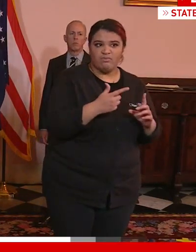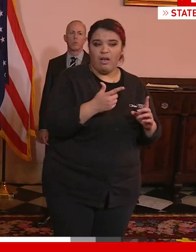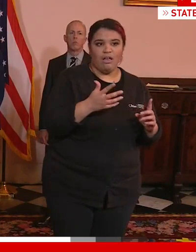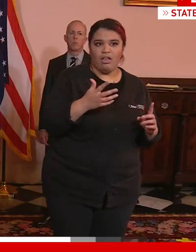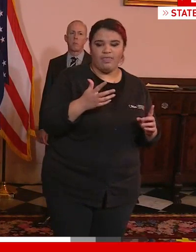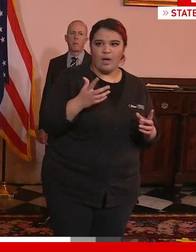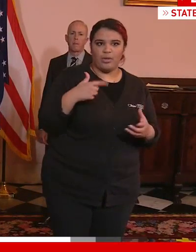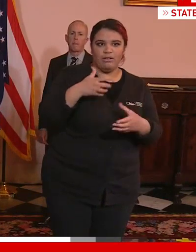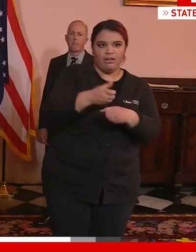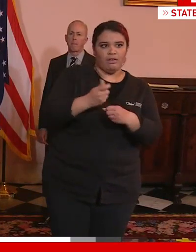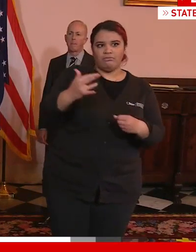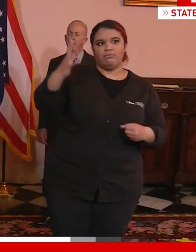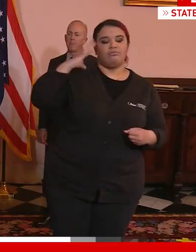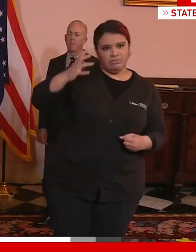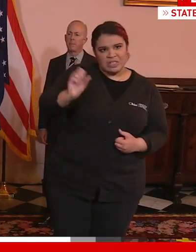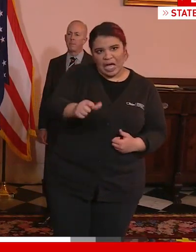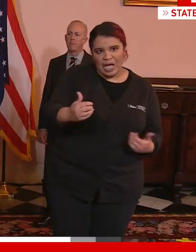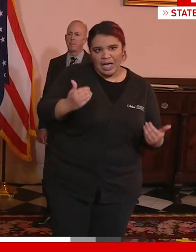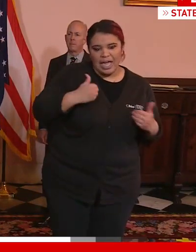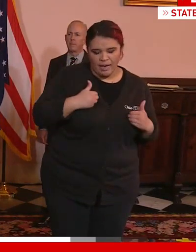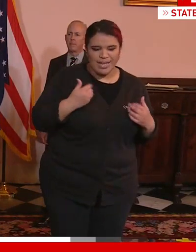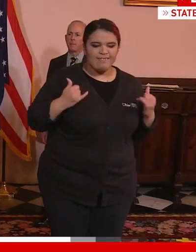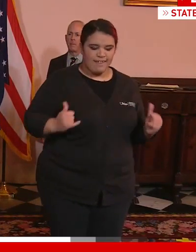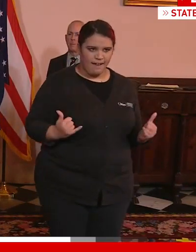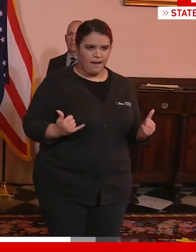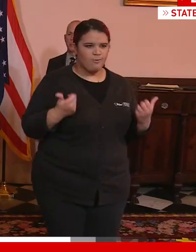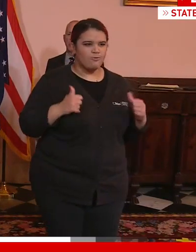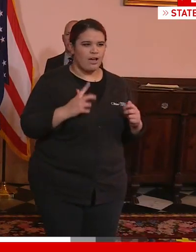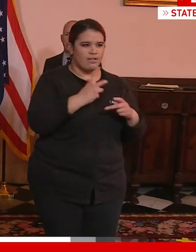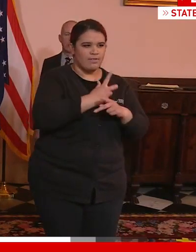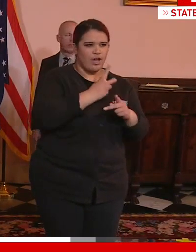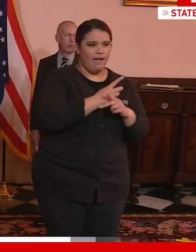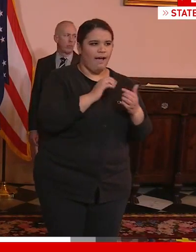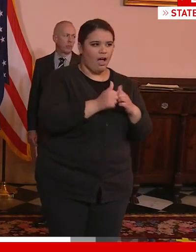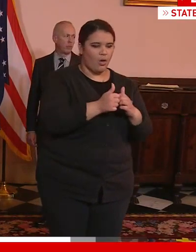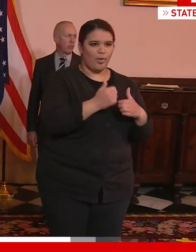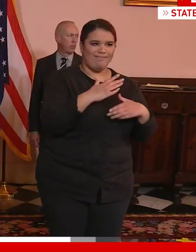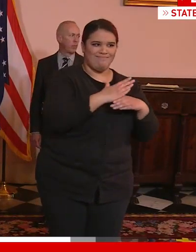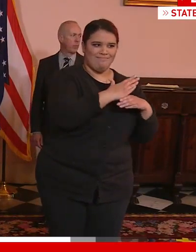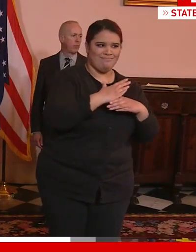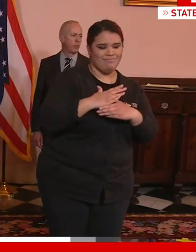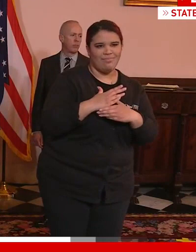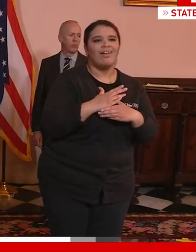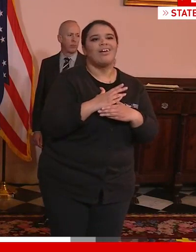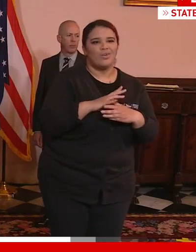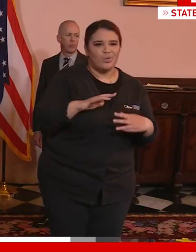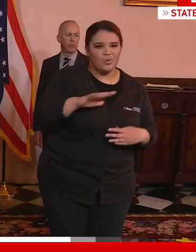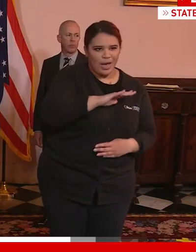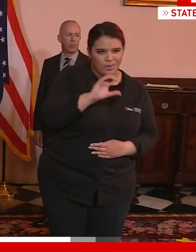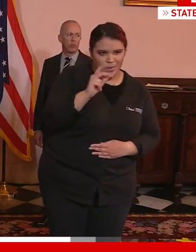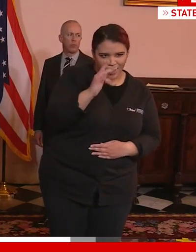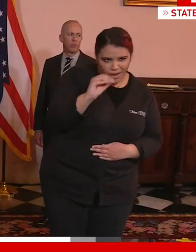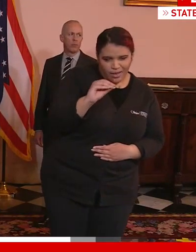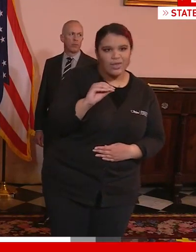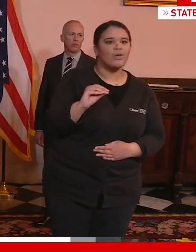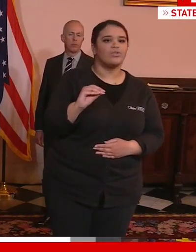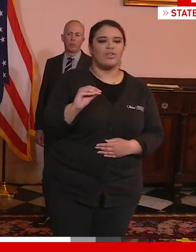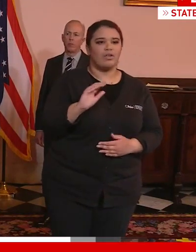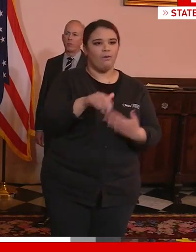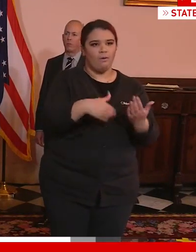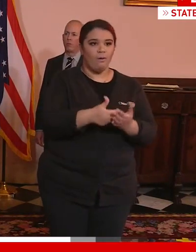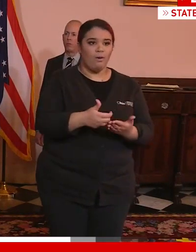out a way to allocate those resources out to make sure that all of our workforces are being taken care of. But